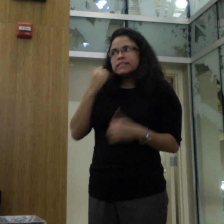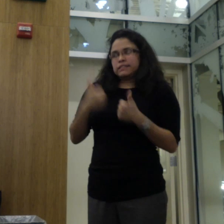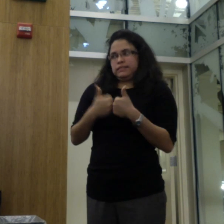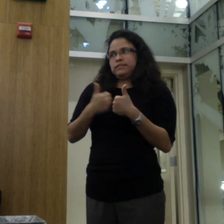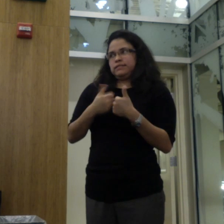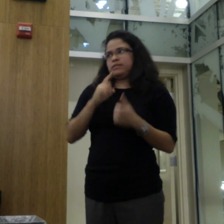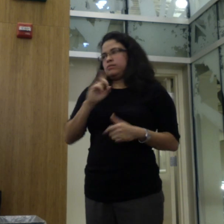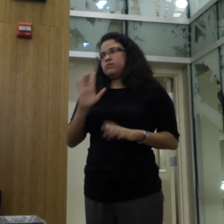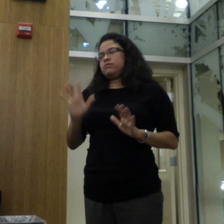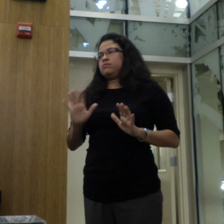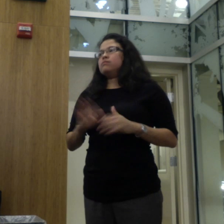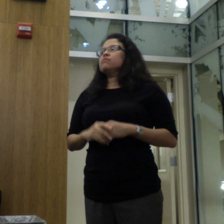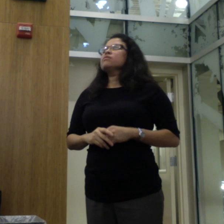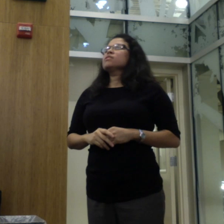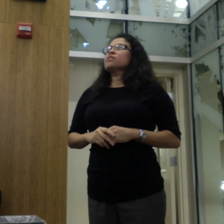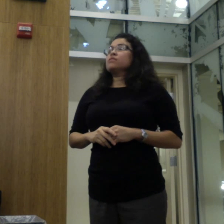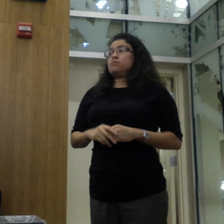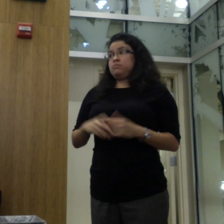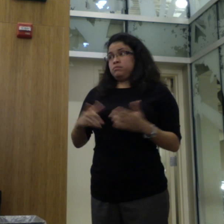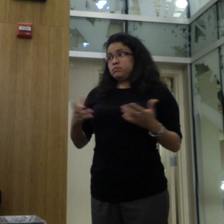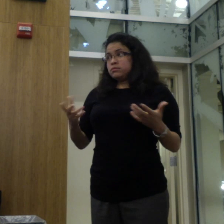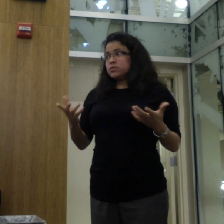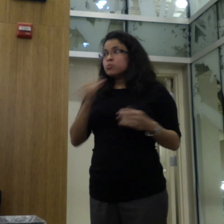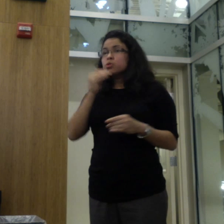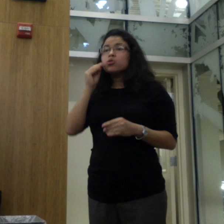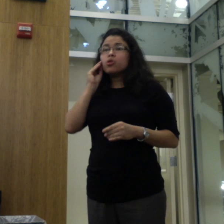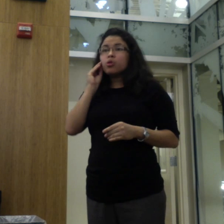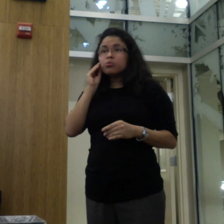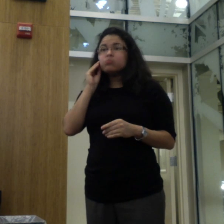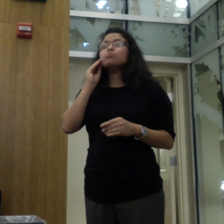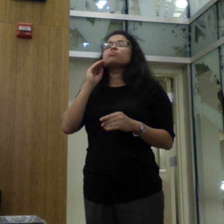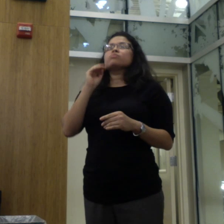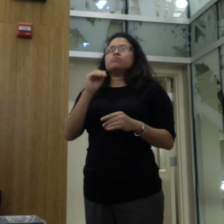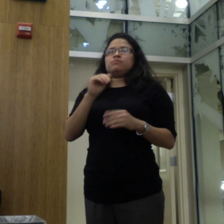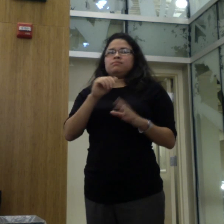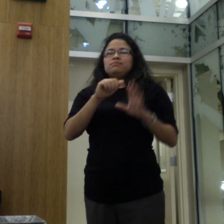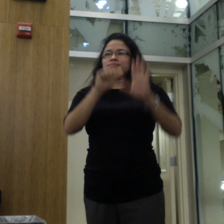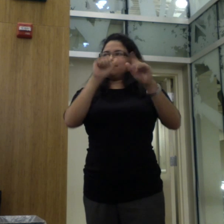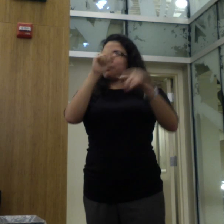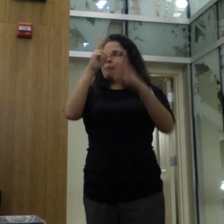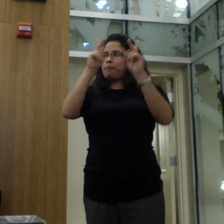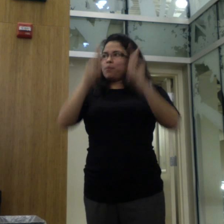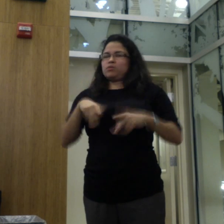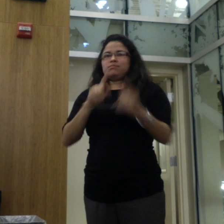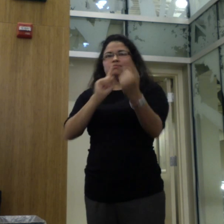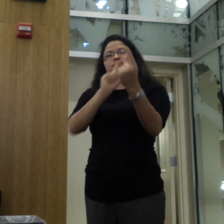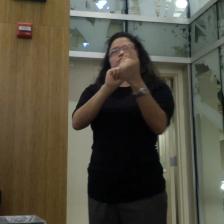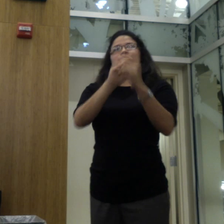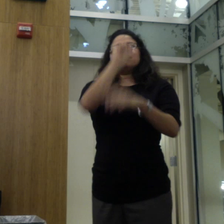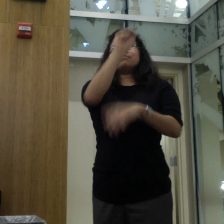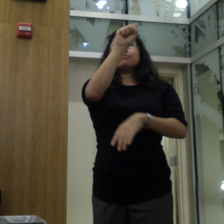say someone comes to your house and you don't necessarily want them there. How are you going to handle that?